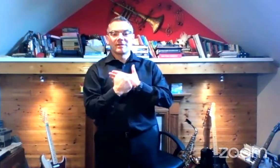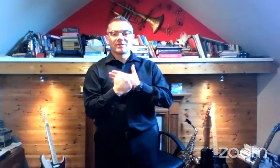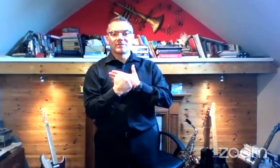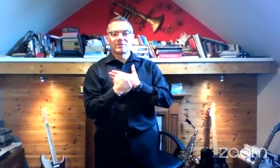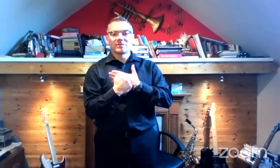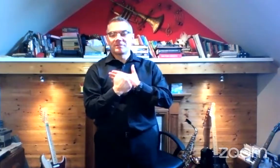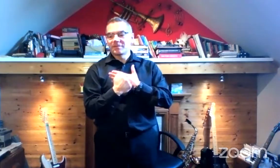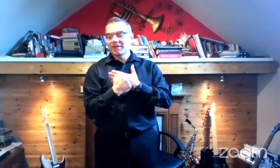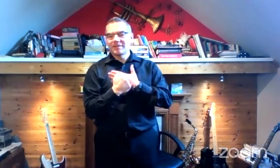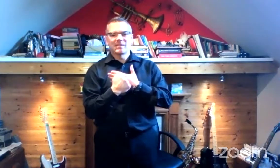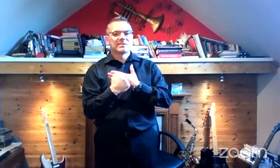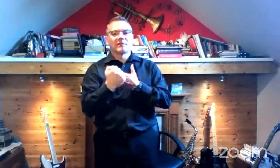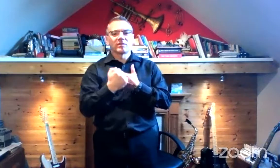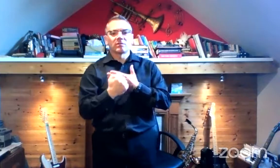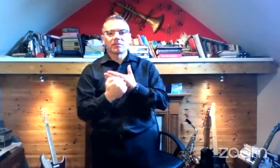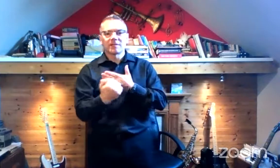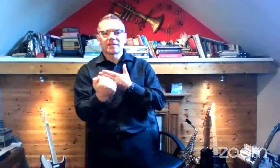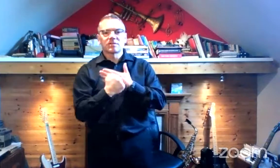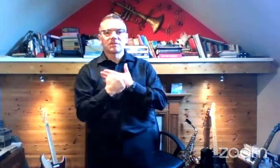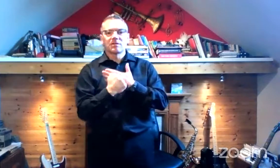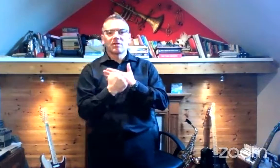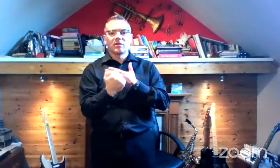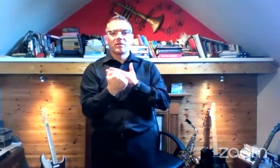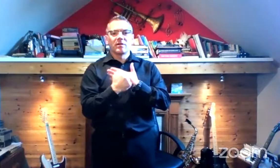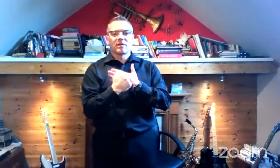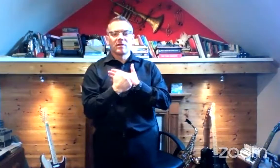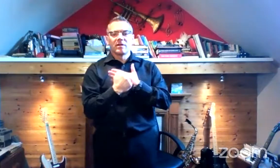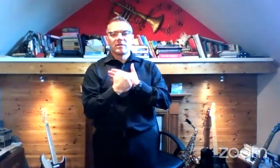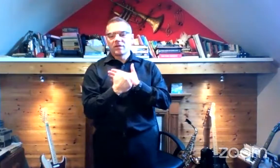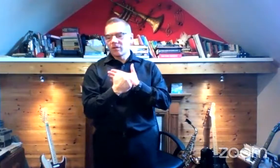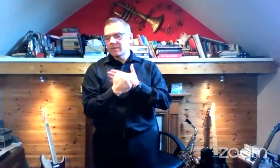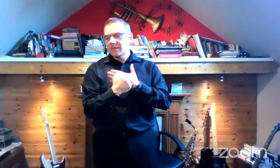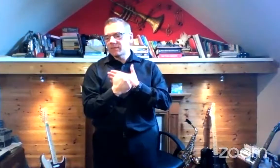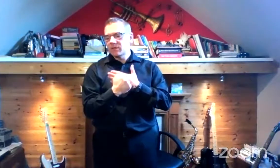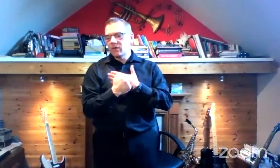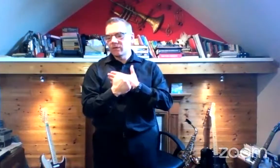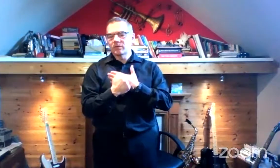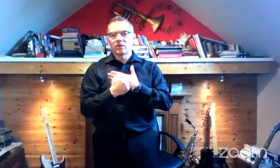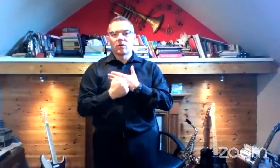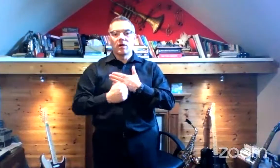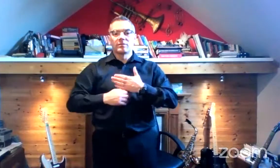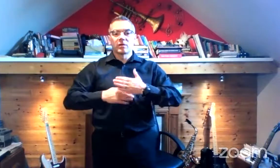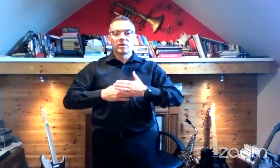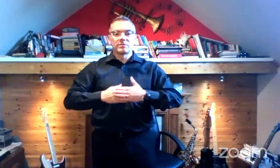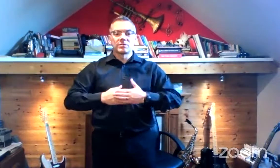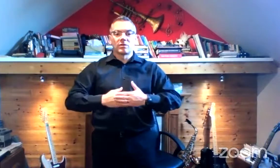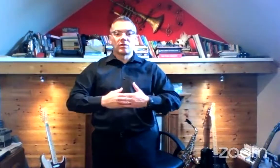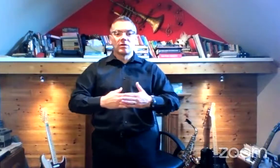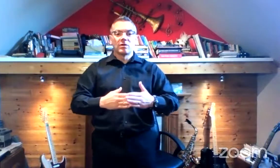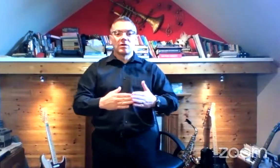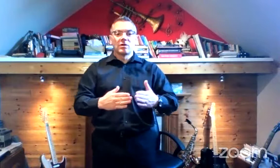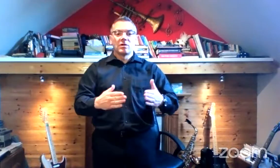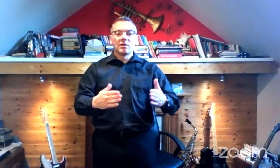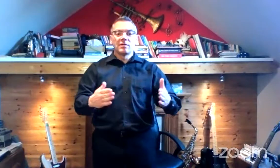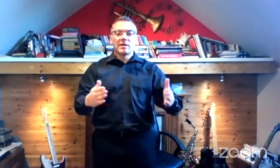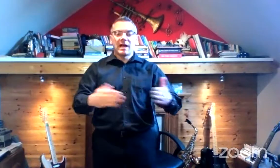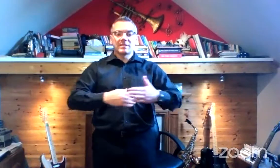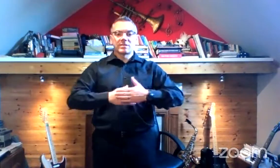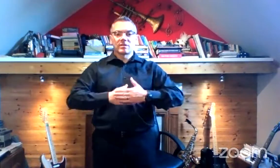on your door, right? Don't have to do it three times, just knock a couple of times on your door, and we're going to do door. Your hands are